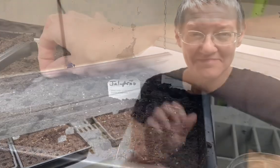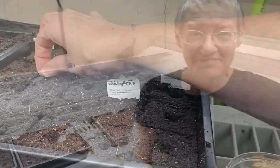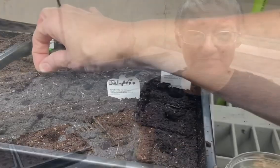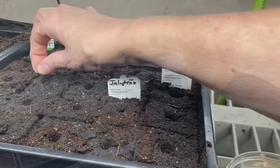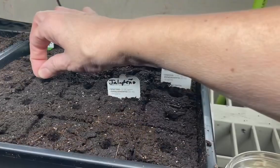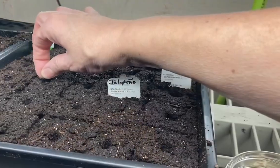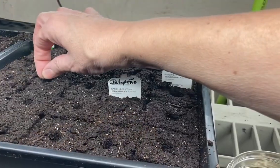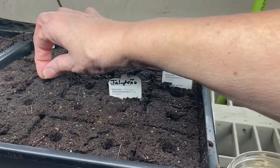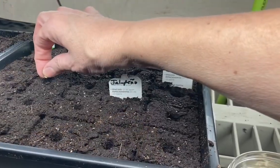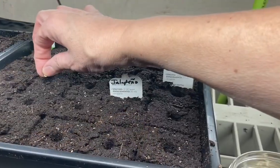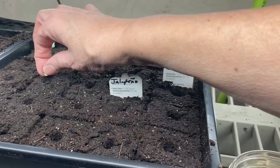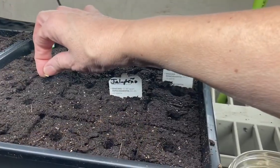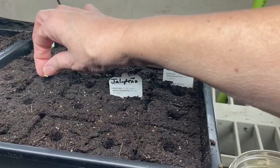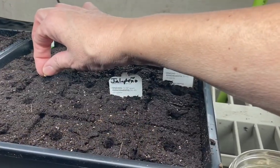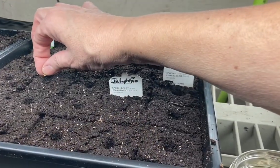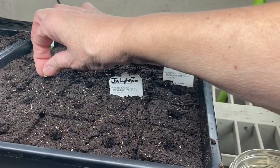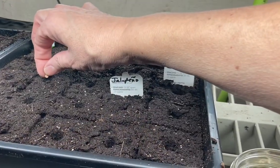to start our pepper seeds.